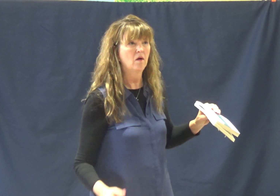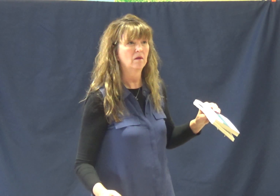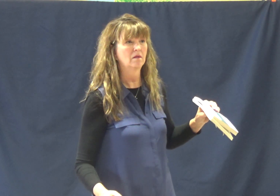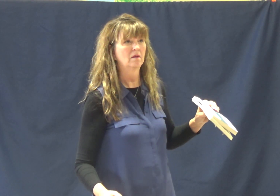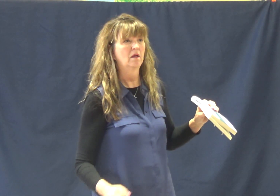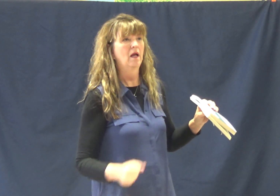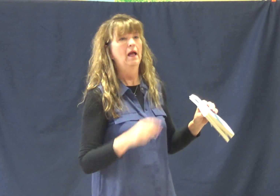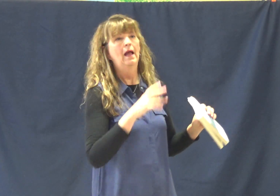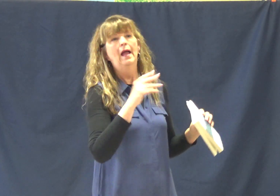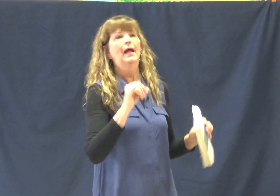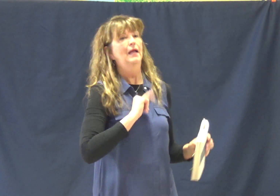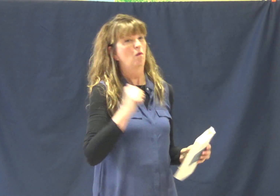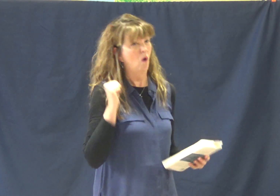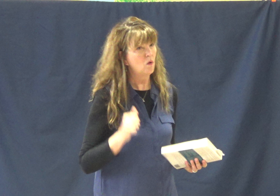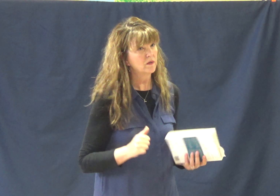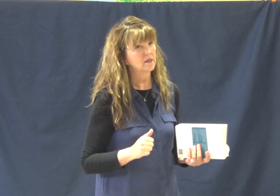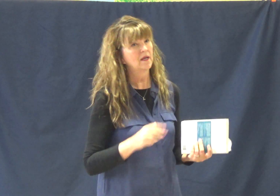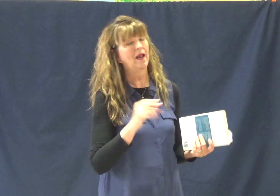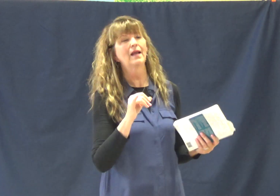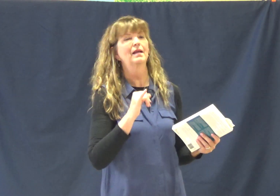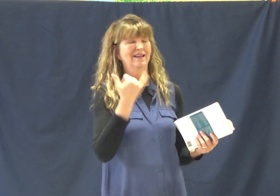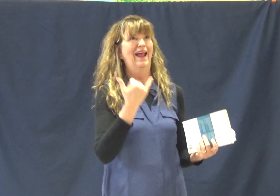by tomorrow. I won't.